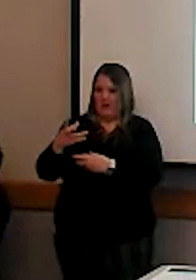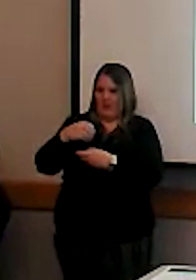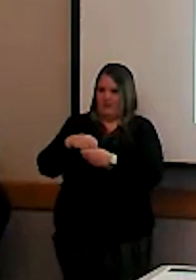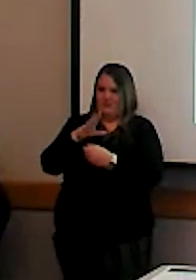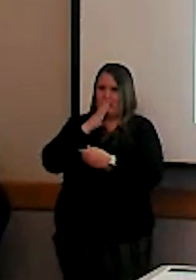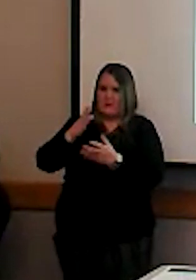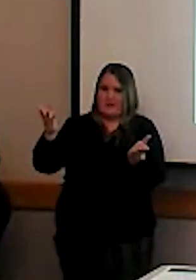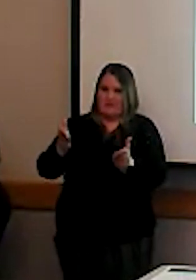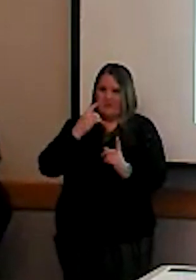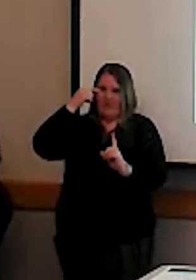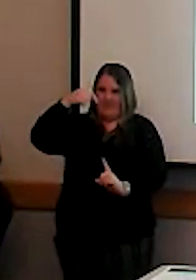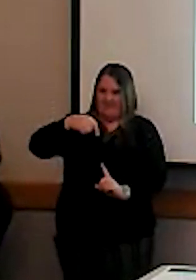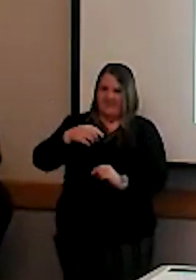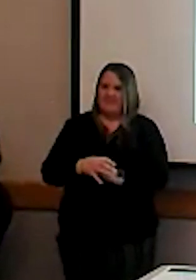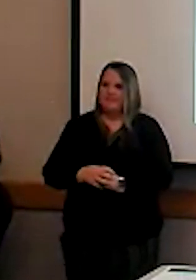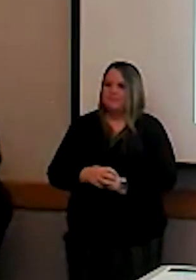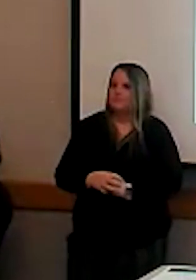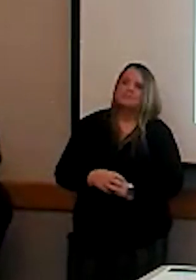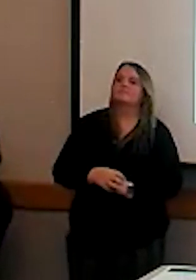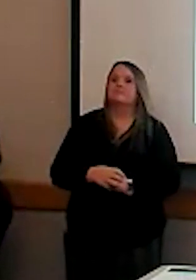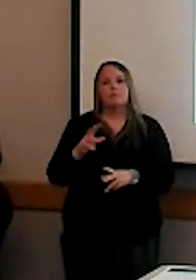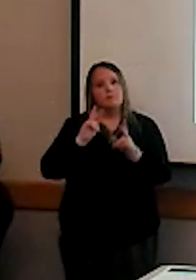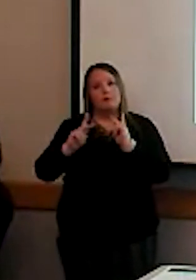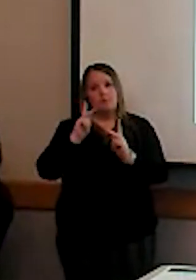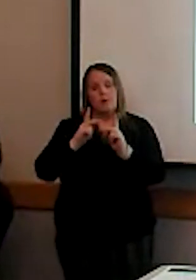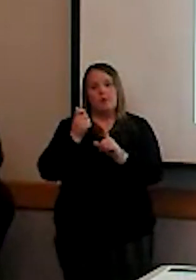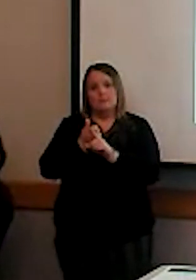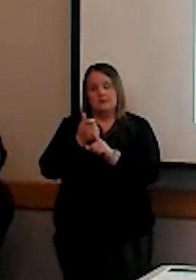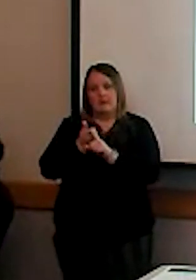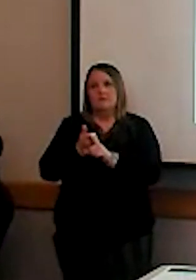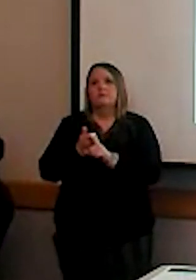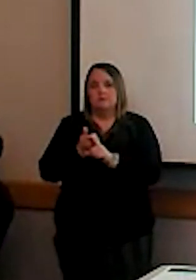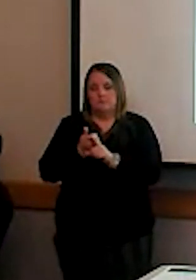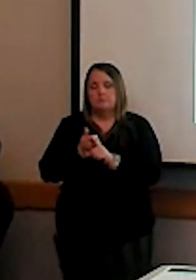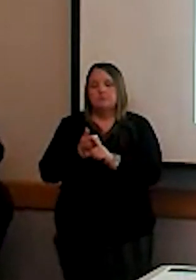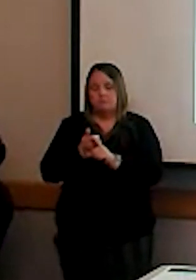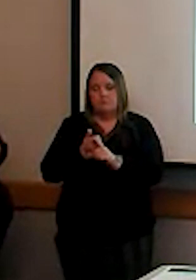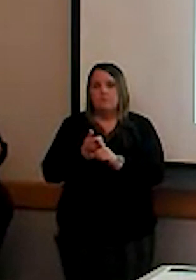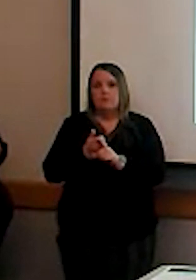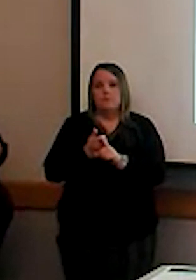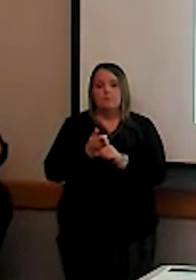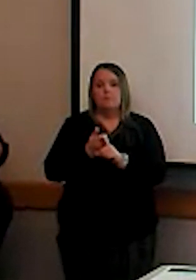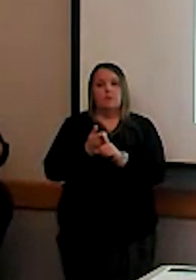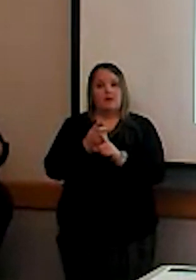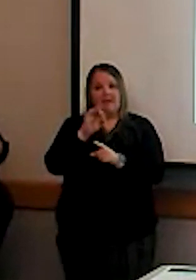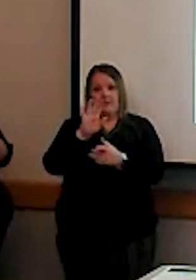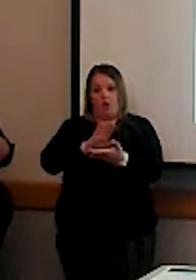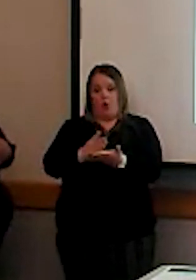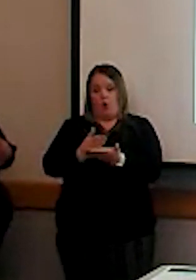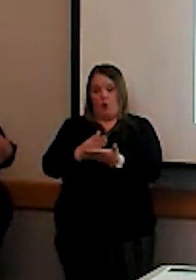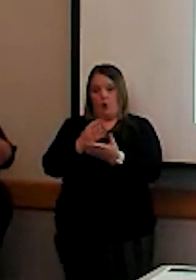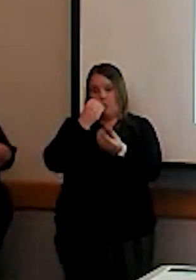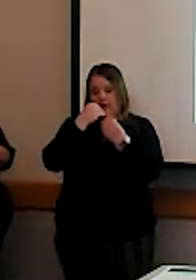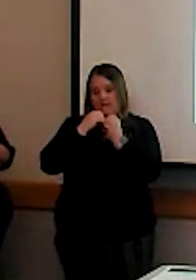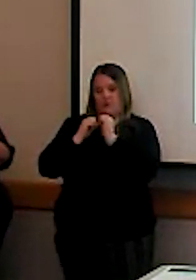good intro to this. That people that will cook or eat meals together are